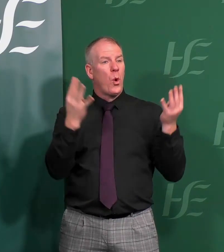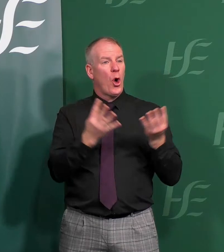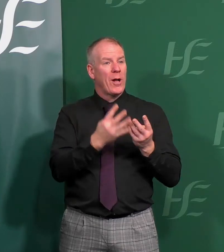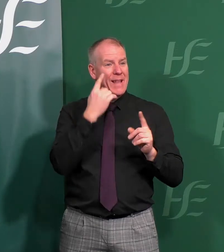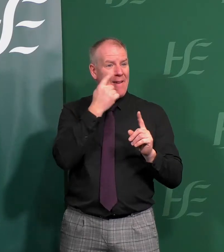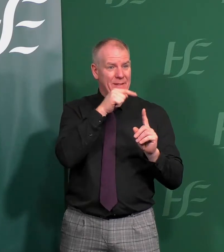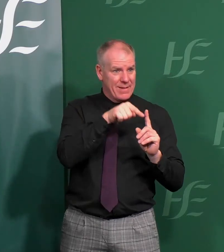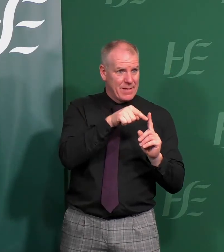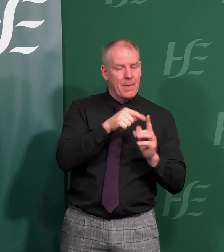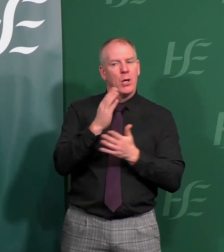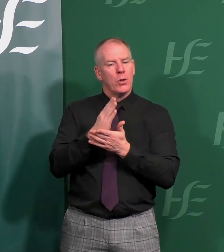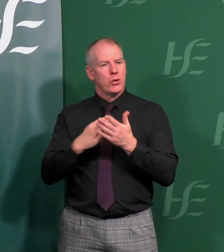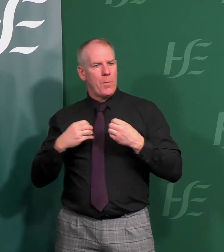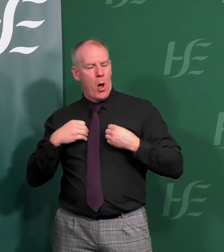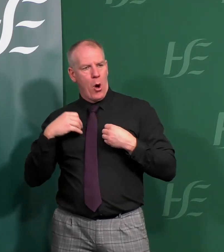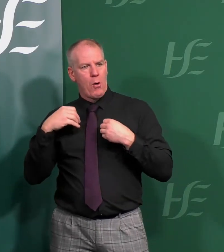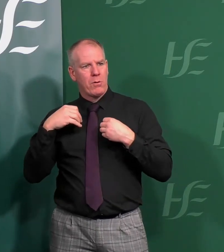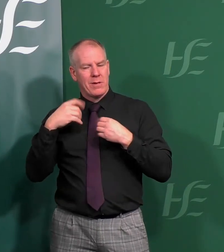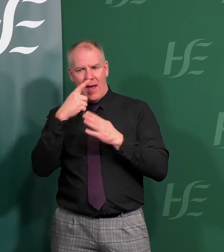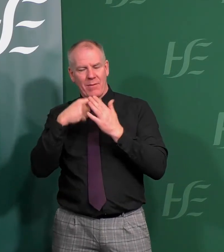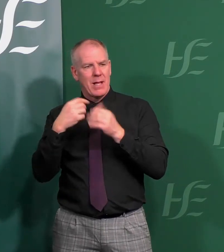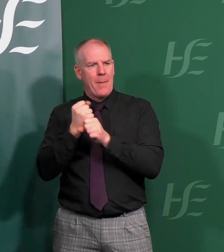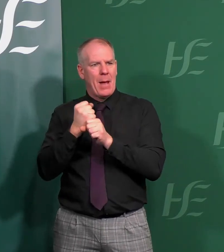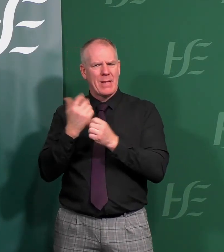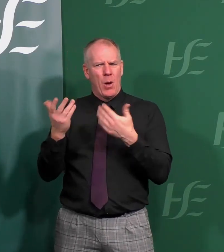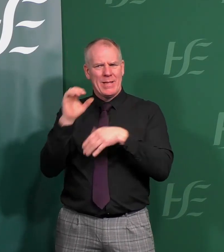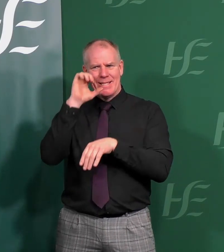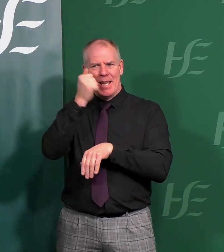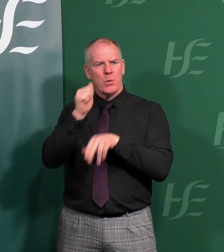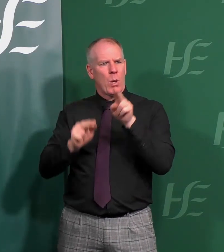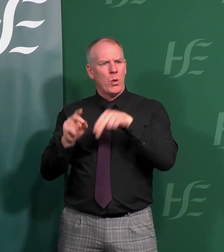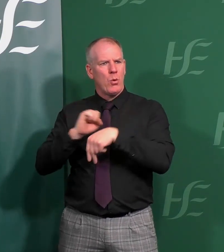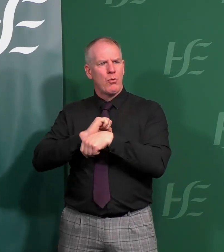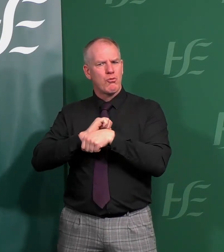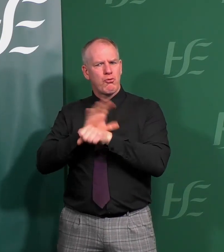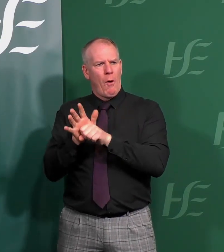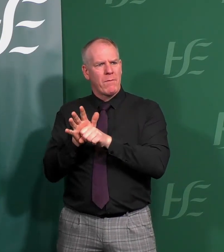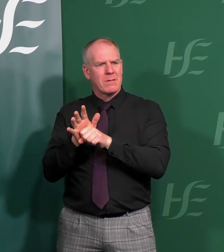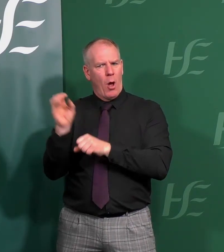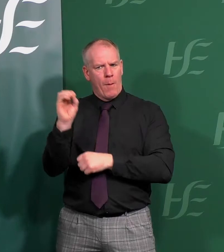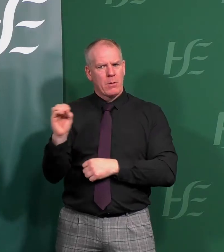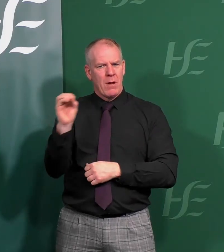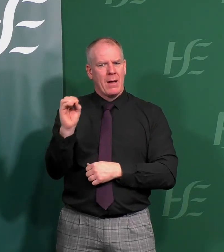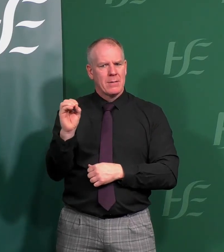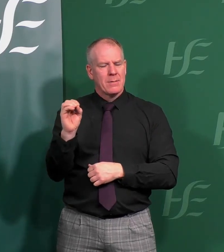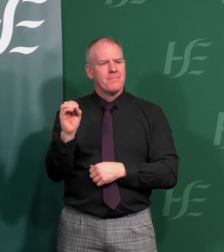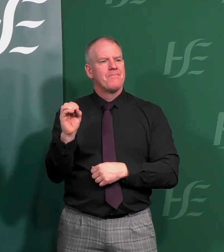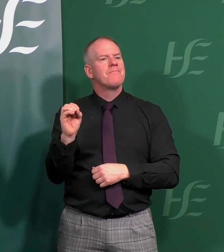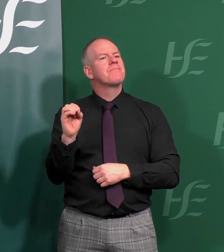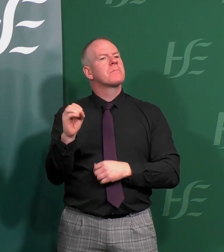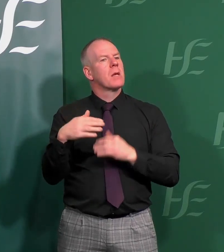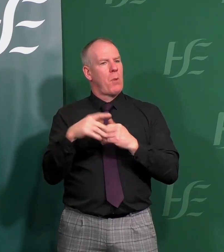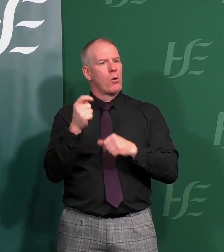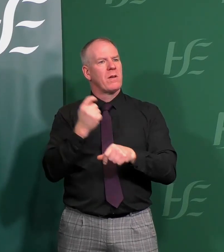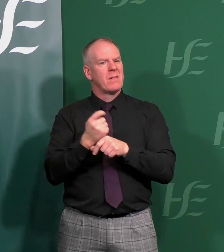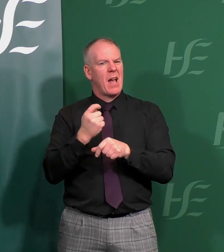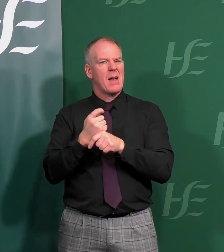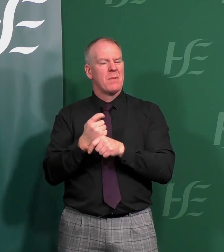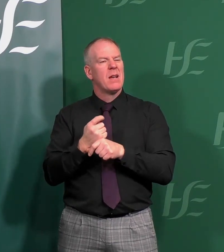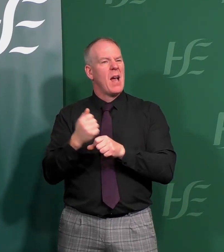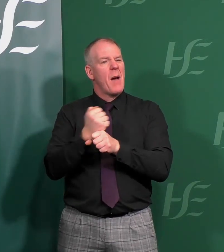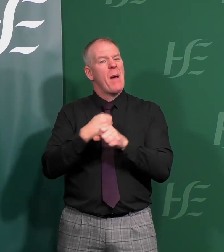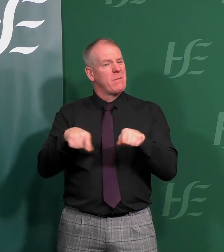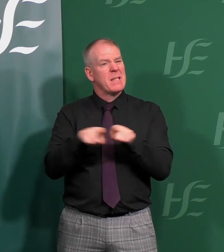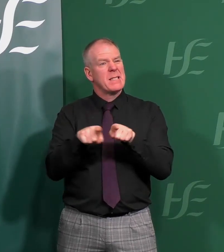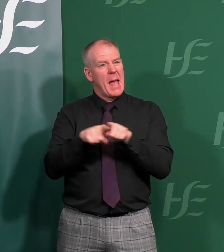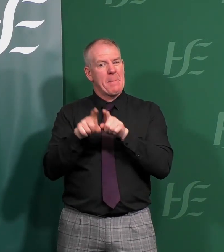own around the severity of the illness. What we are seeing on a national level is the length of stay is remaining probably around the same